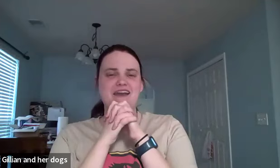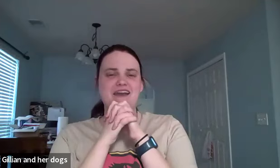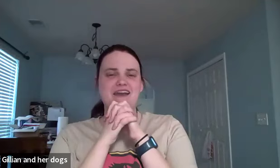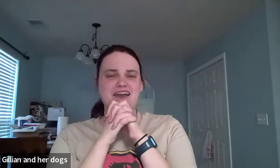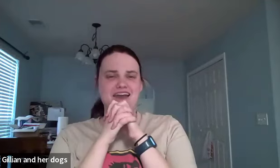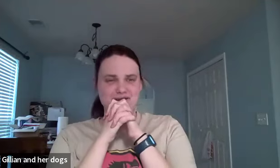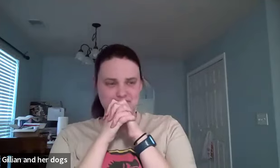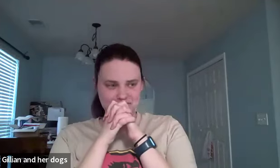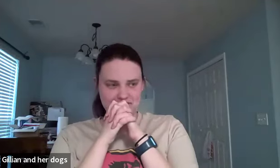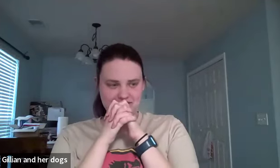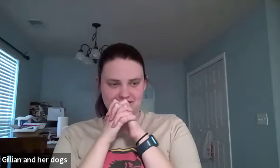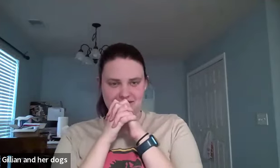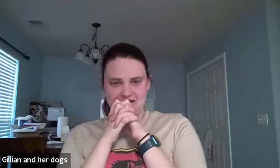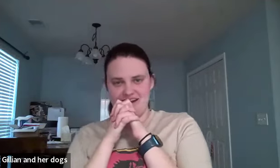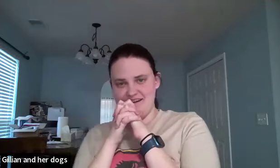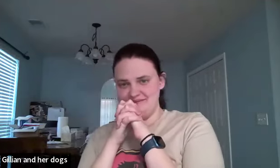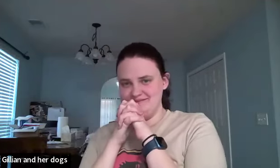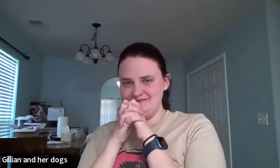Oh, okay. Okay.